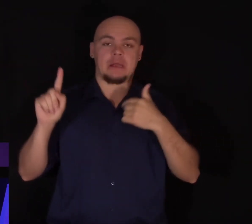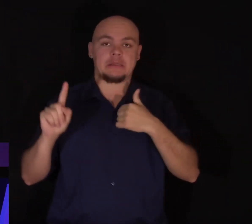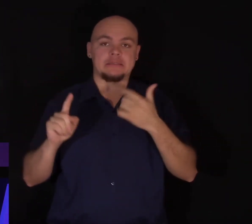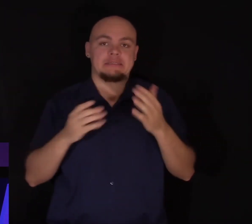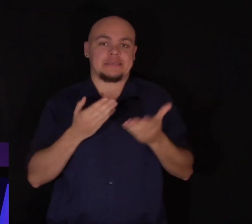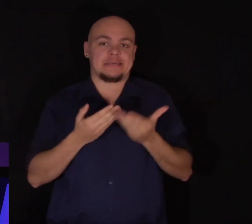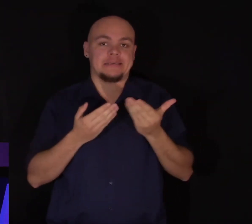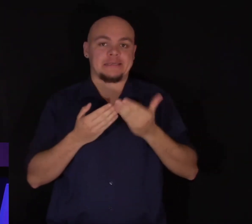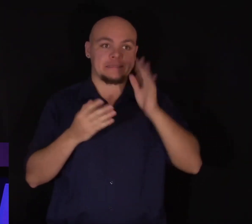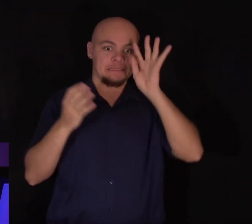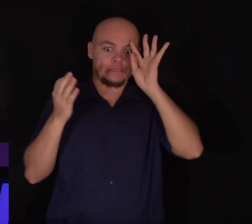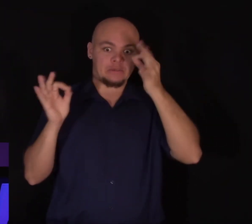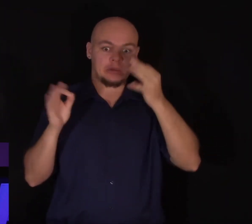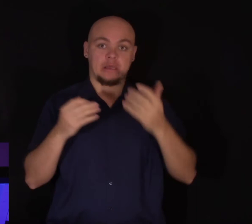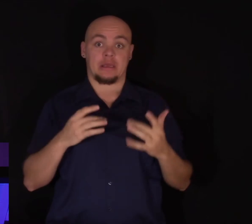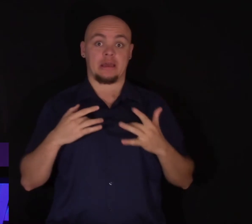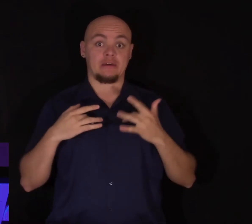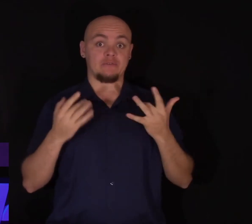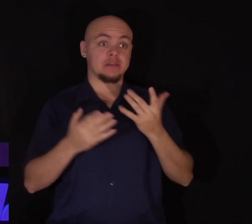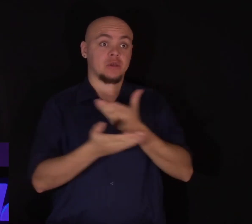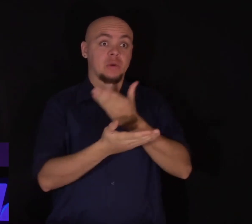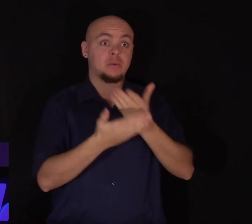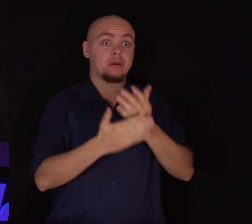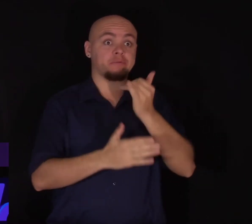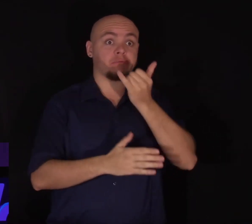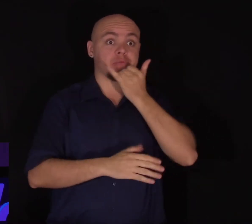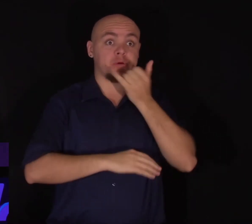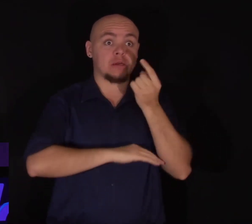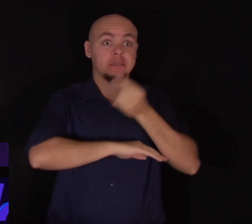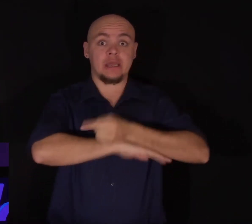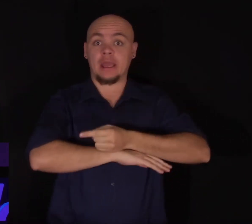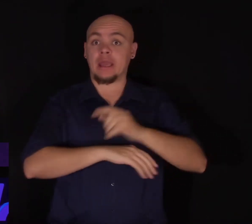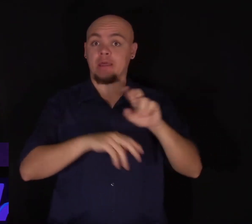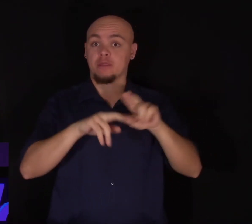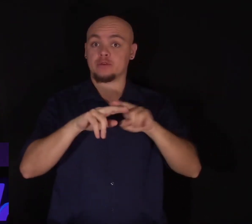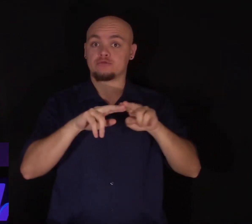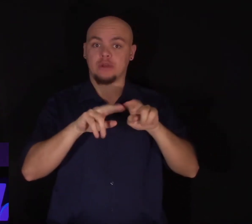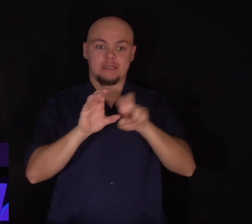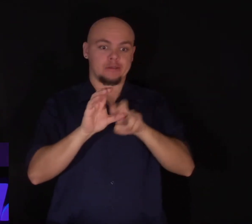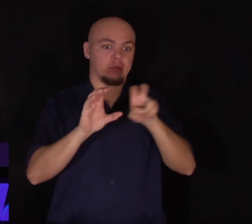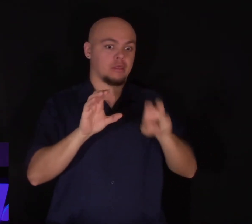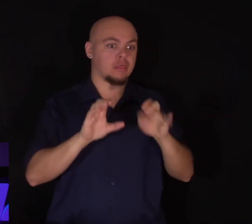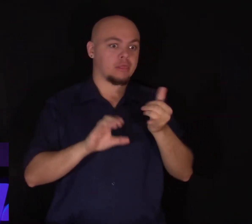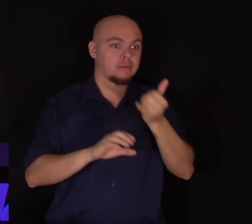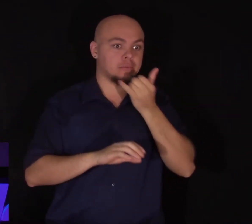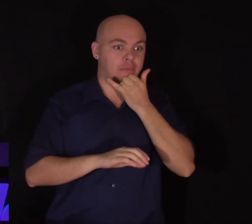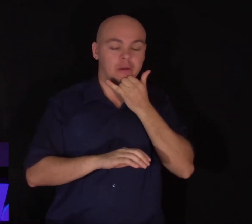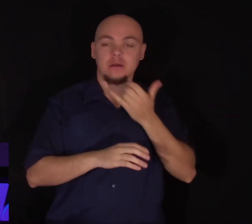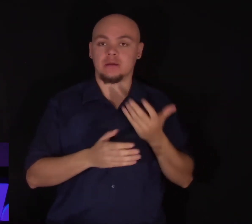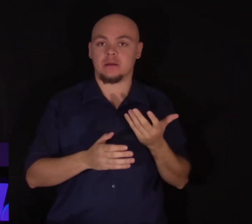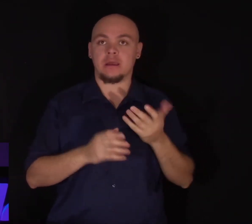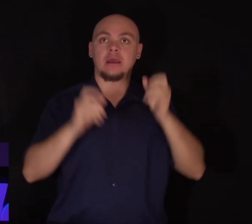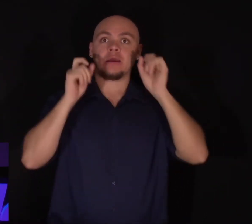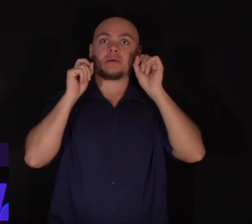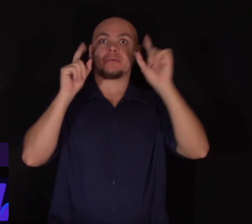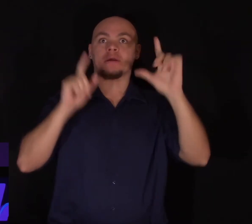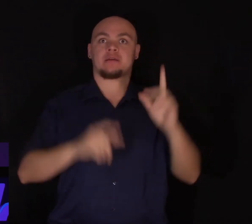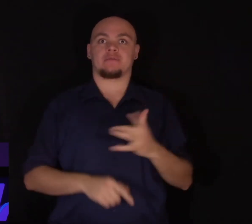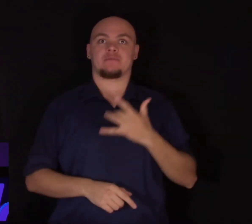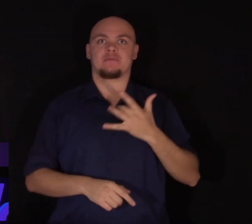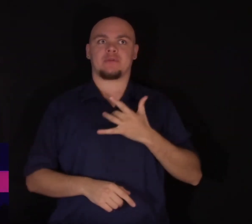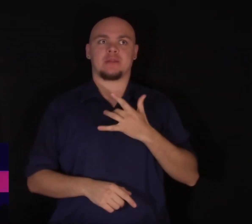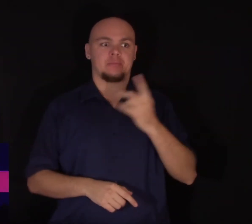events on the wrong date, I always miss my tube stop, and I cannot for the life of me wake up in the morning without feeling like personally